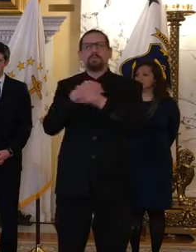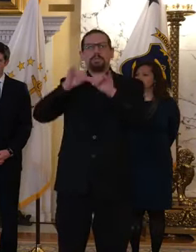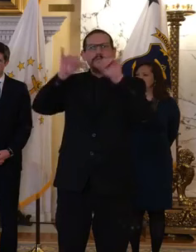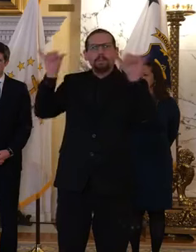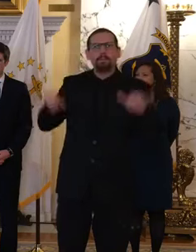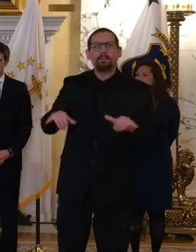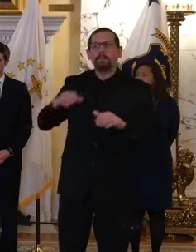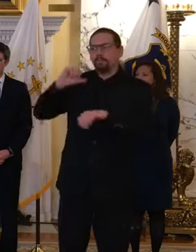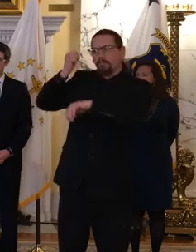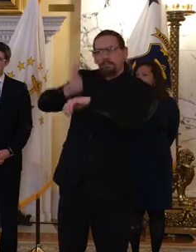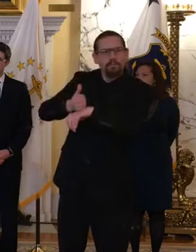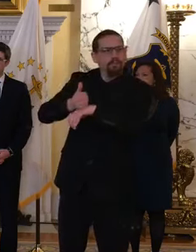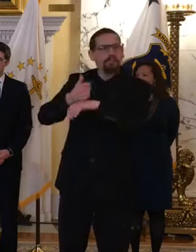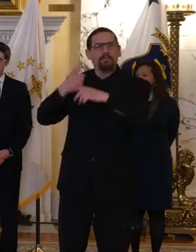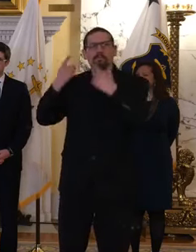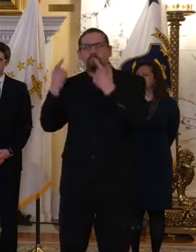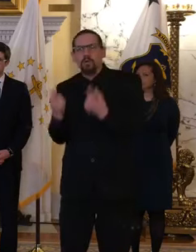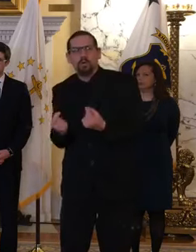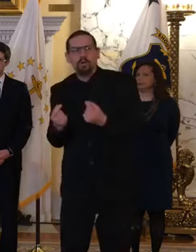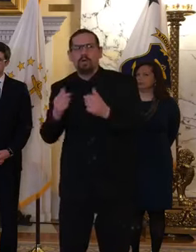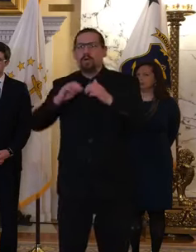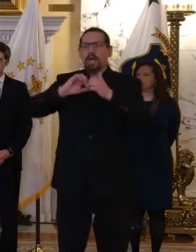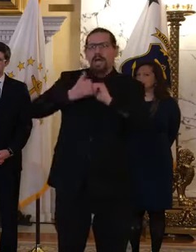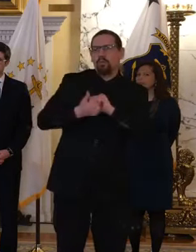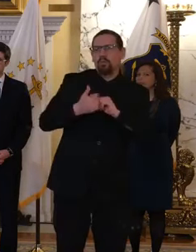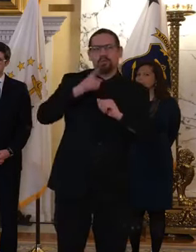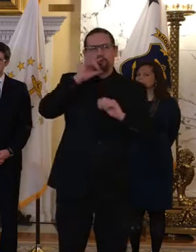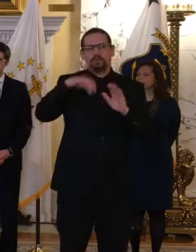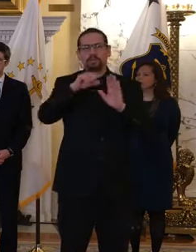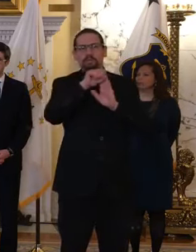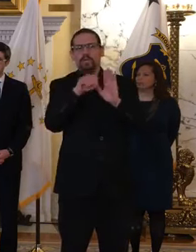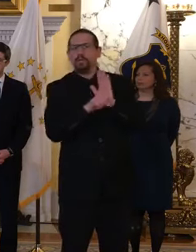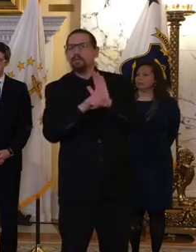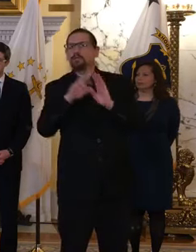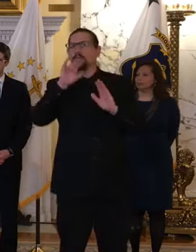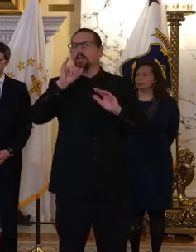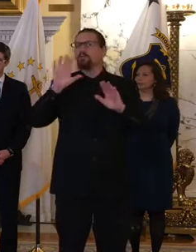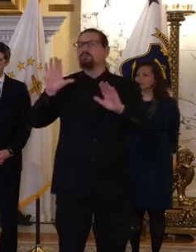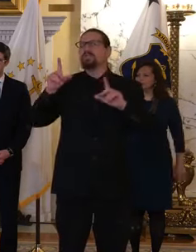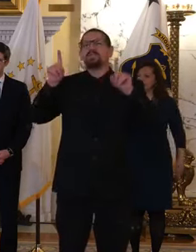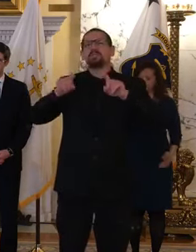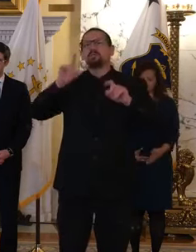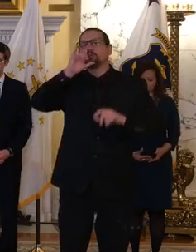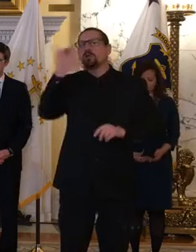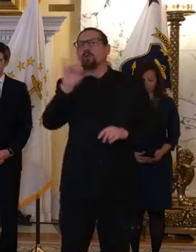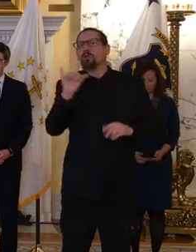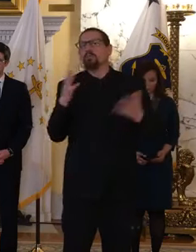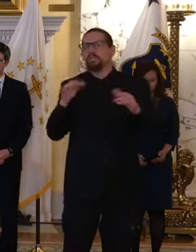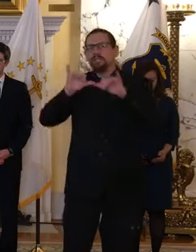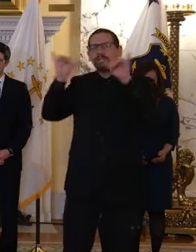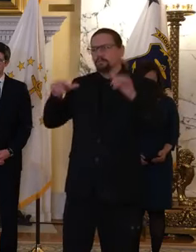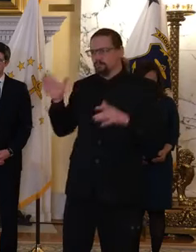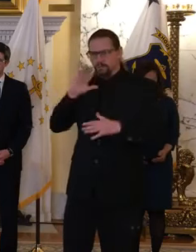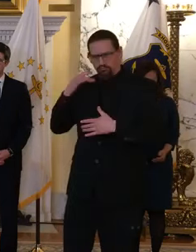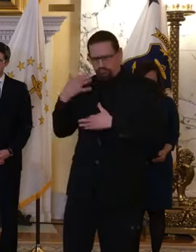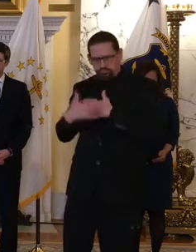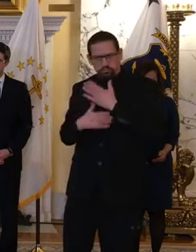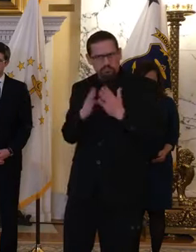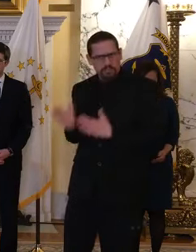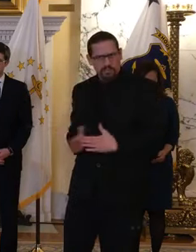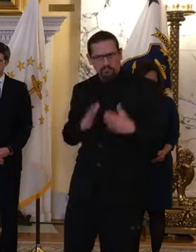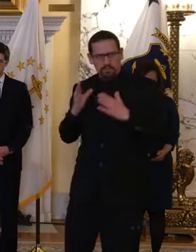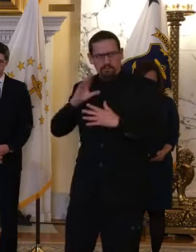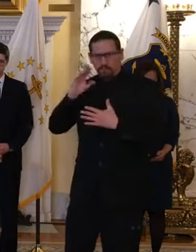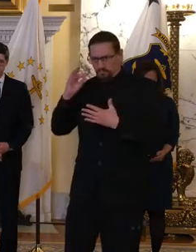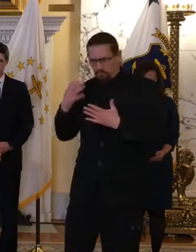doing to ready the state generally around capacity in our healthcare system. But for now, I'm going to limit the